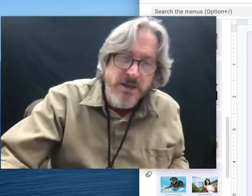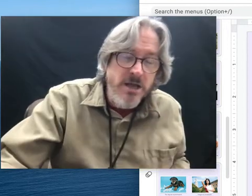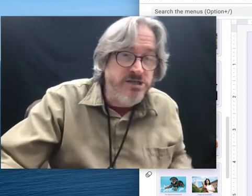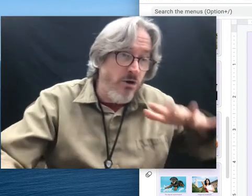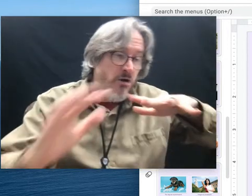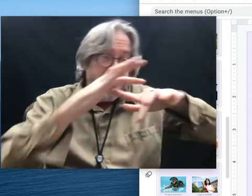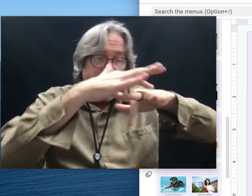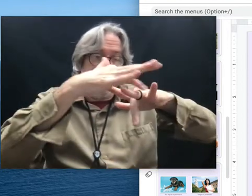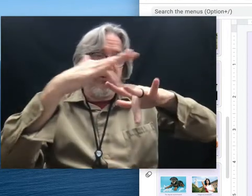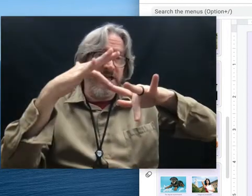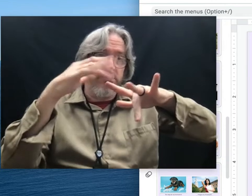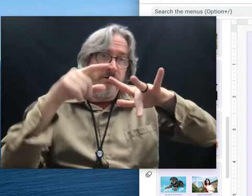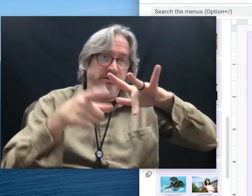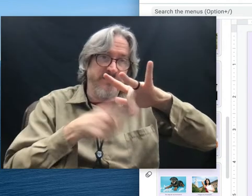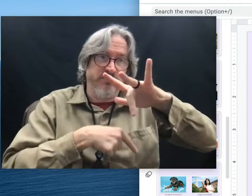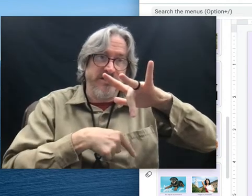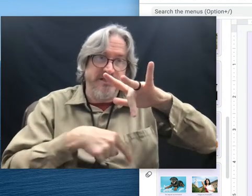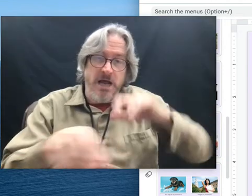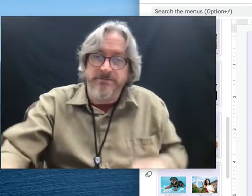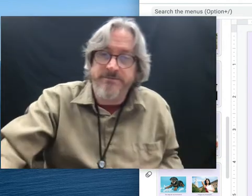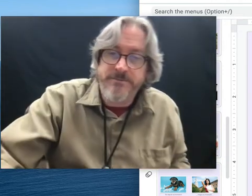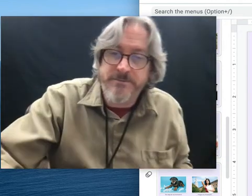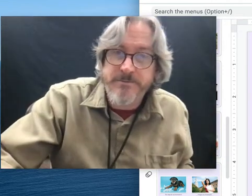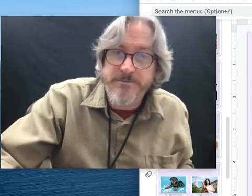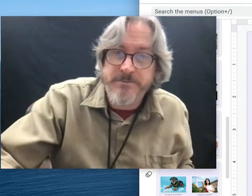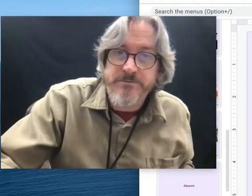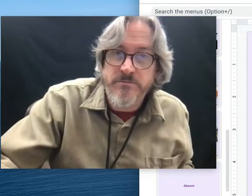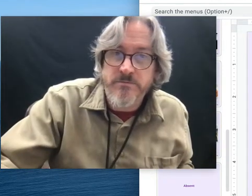be. So all these people are here. This person's not.